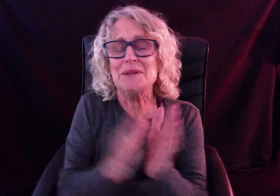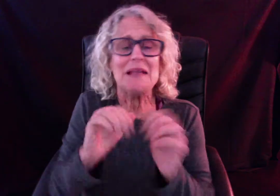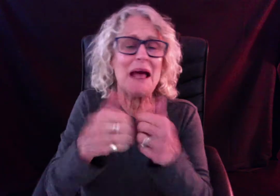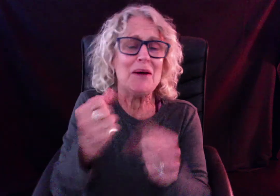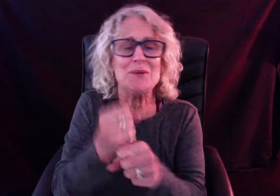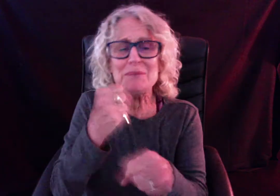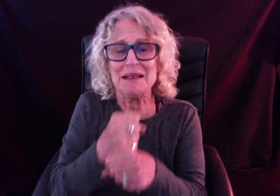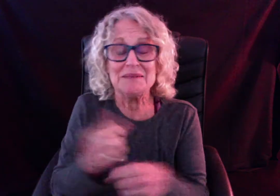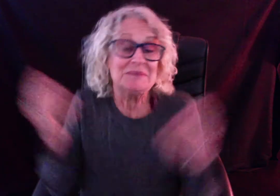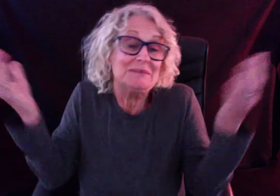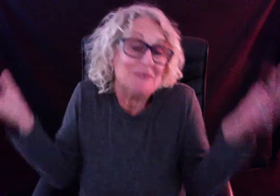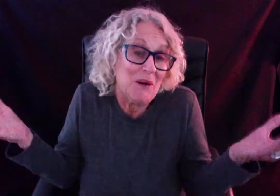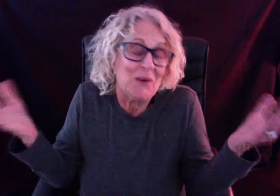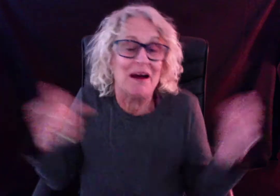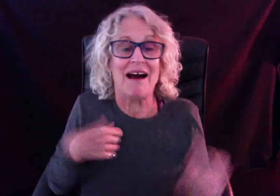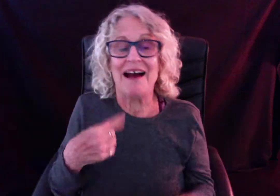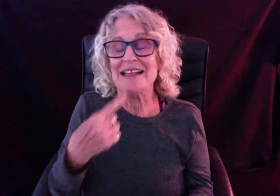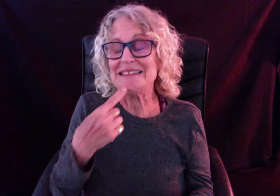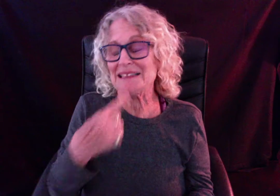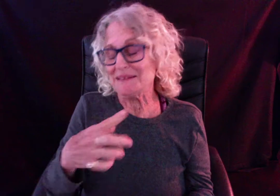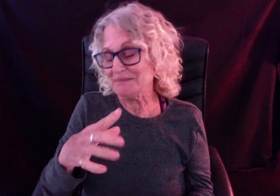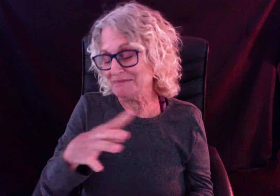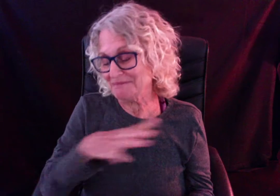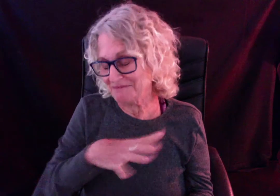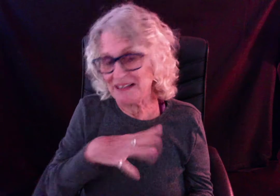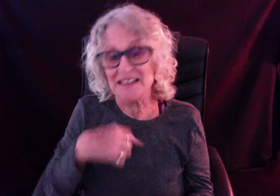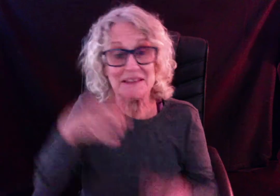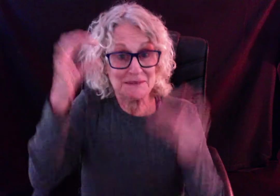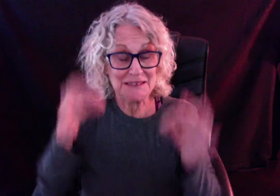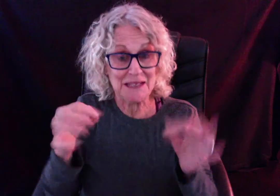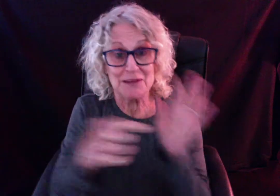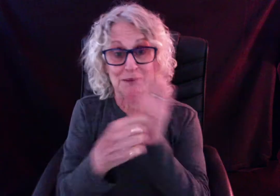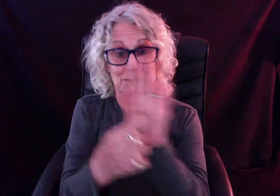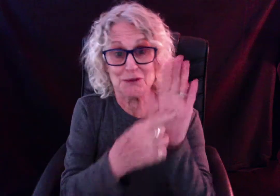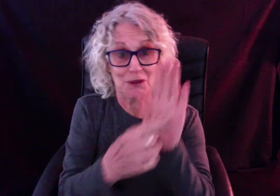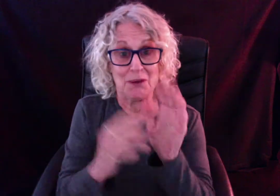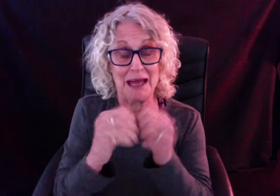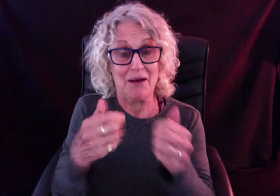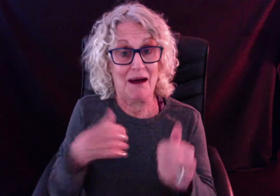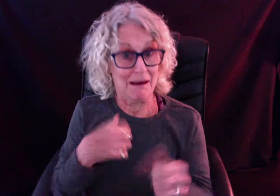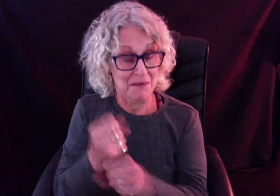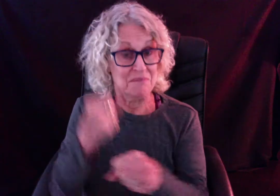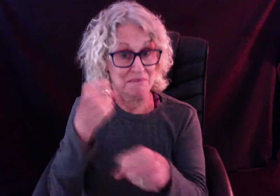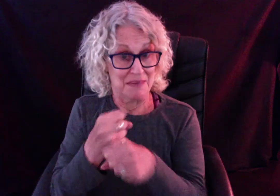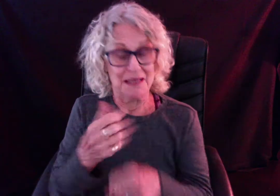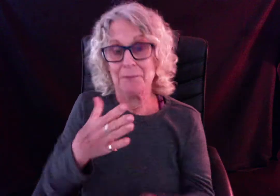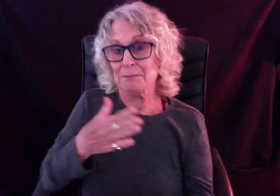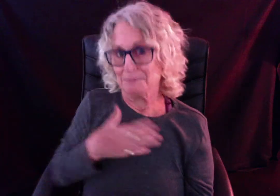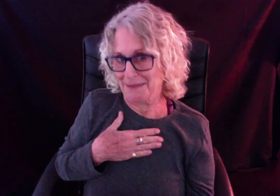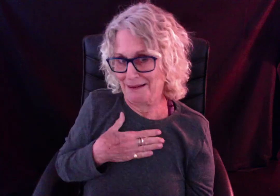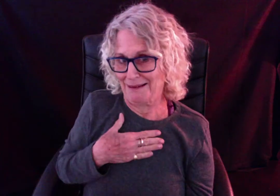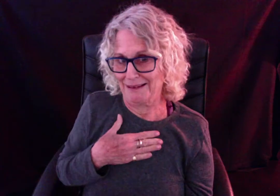So I said, fine, and I decided to show you how I made my lettuce